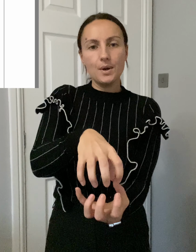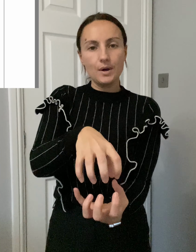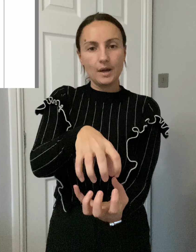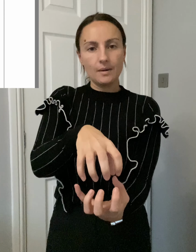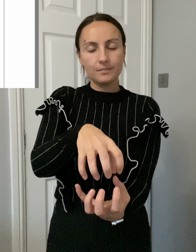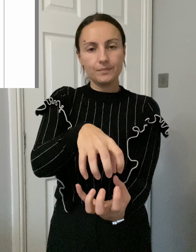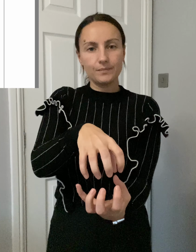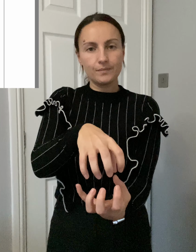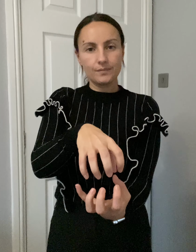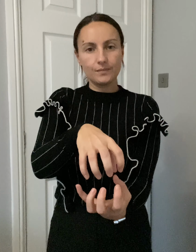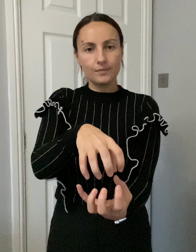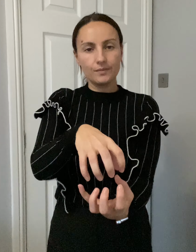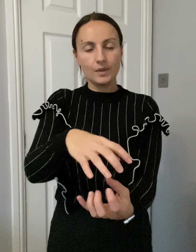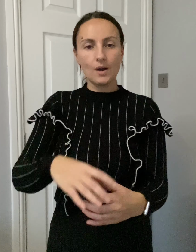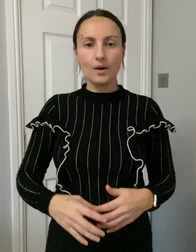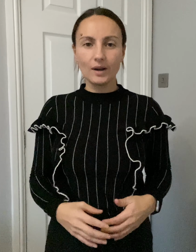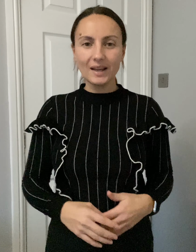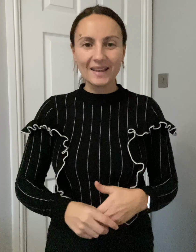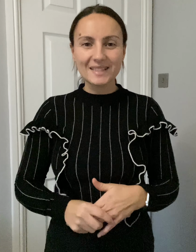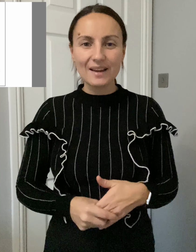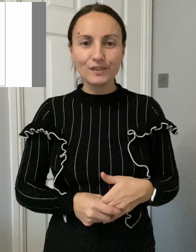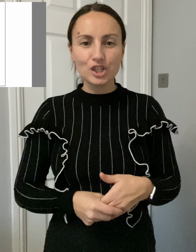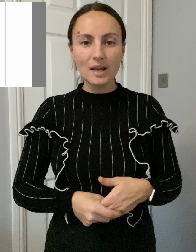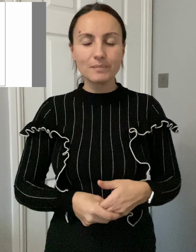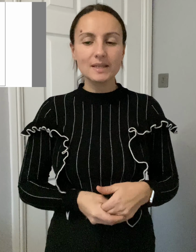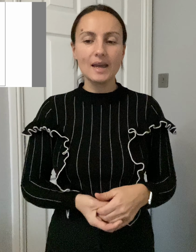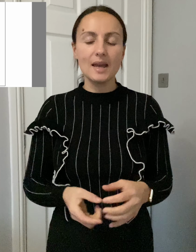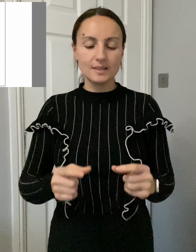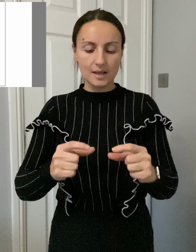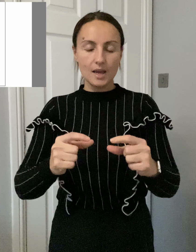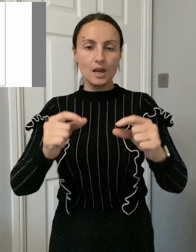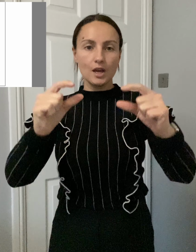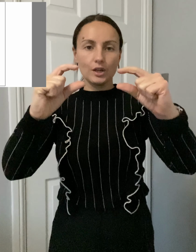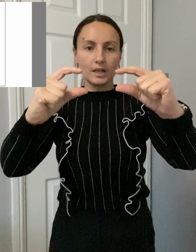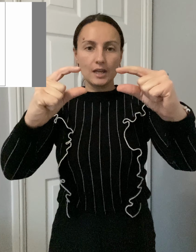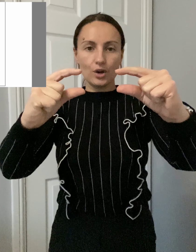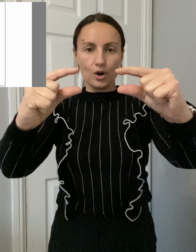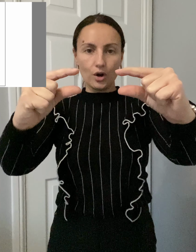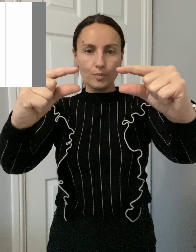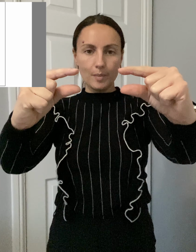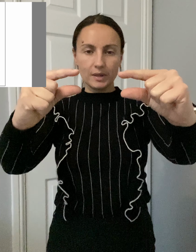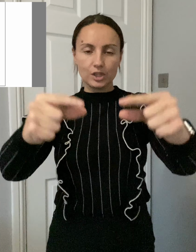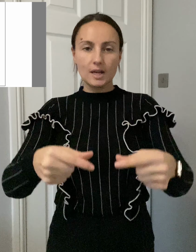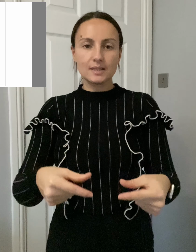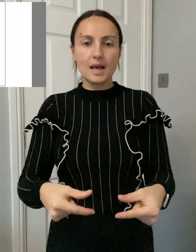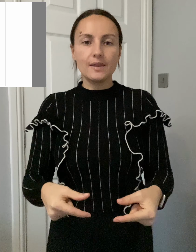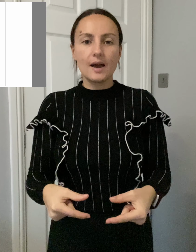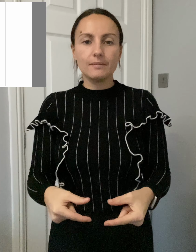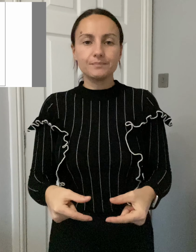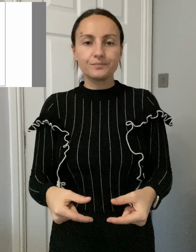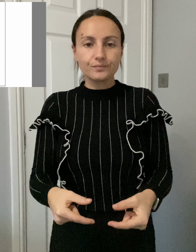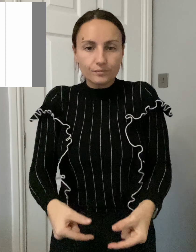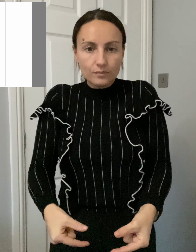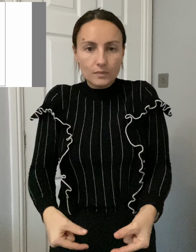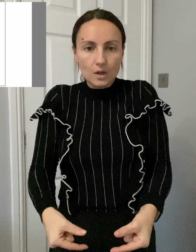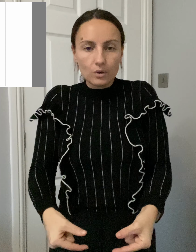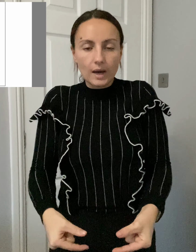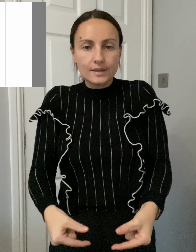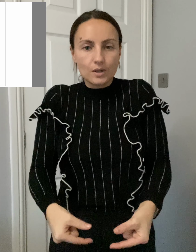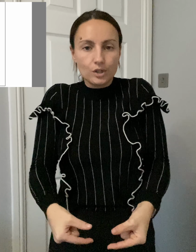okay and the sign for chips is going to get your open pinched hands like that okay so they